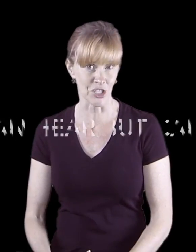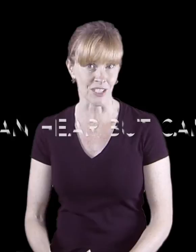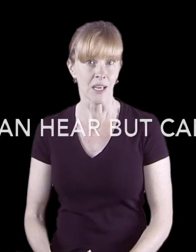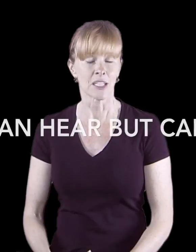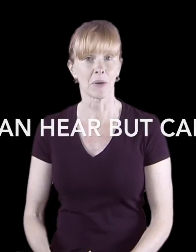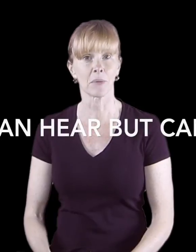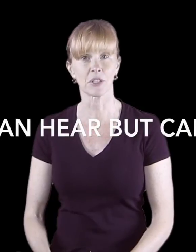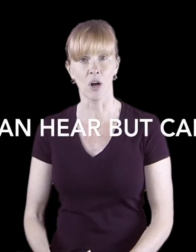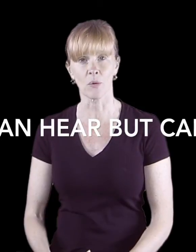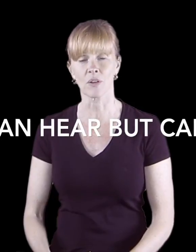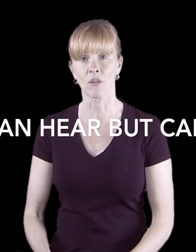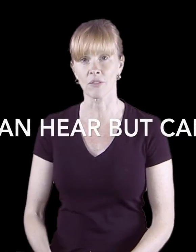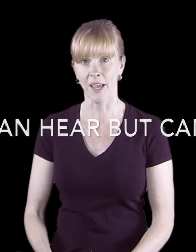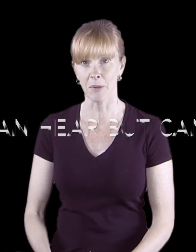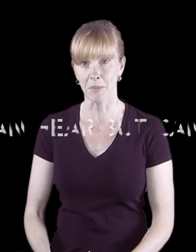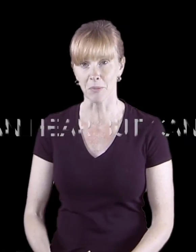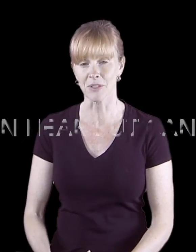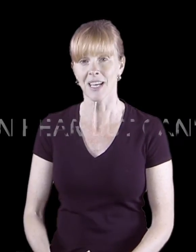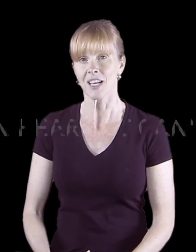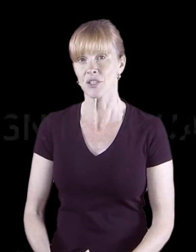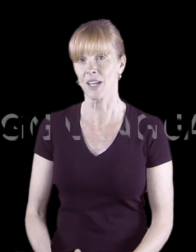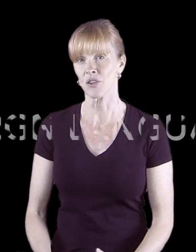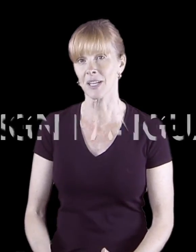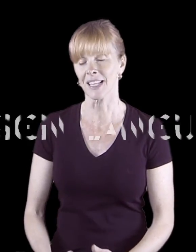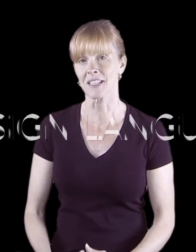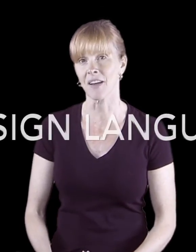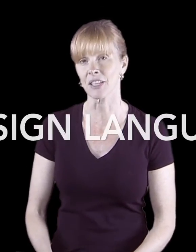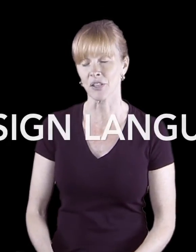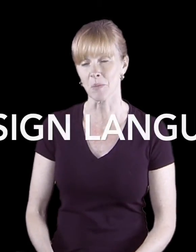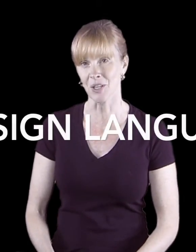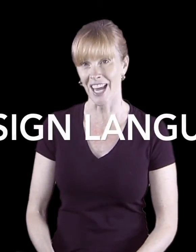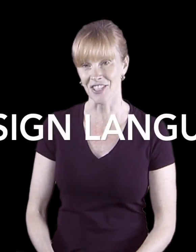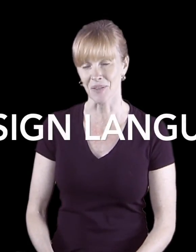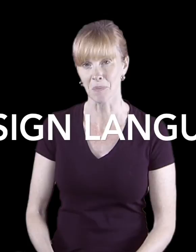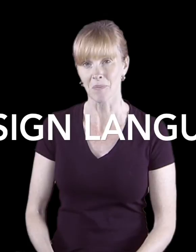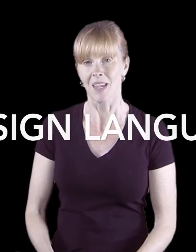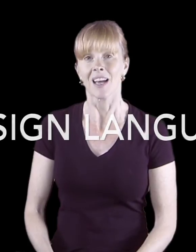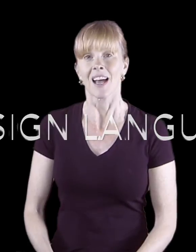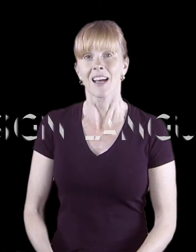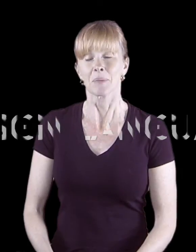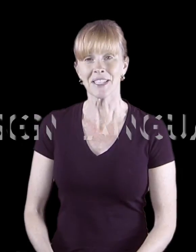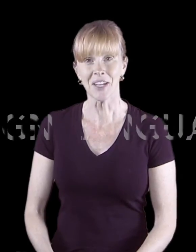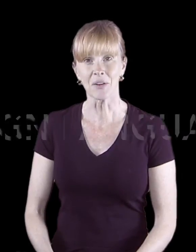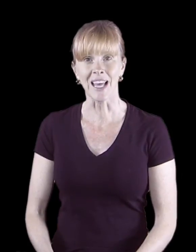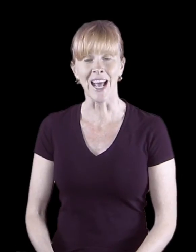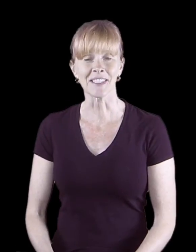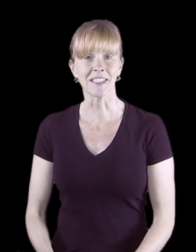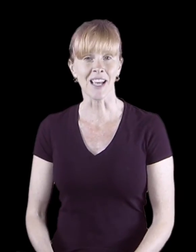patient, to be able to talk with their own family members so that you can at least have clear communication. Please note that as the